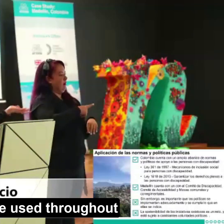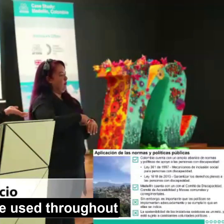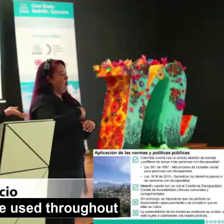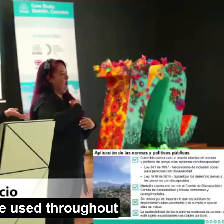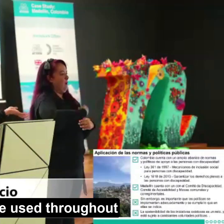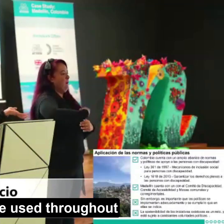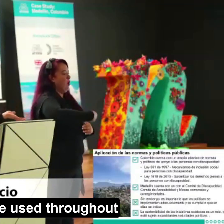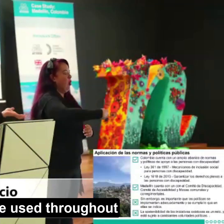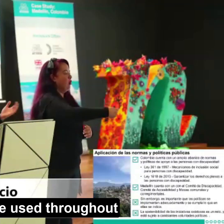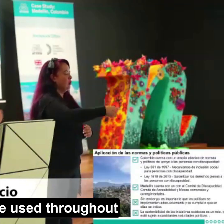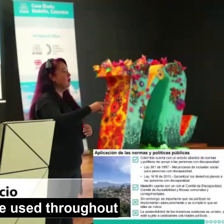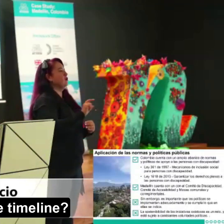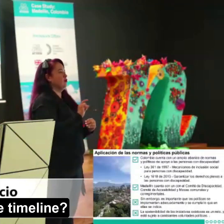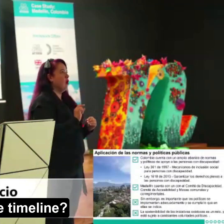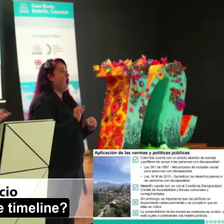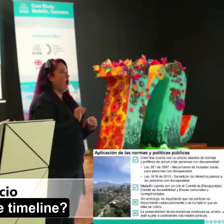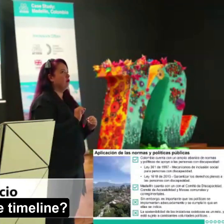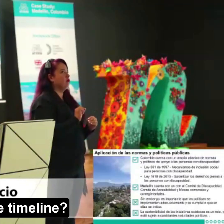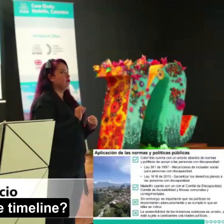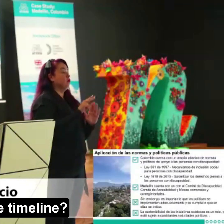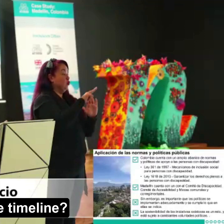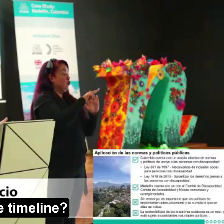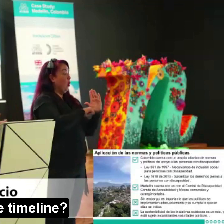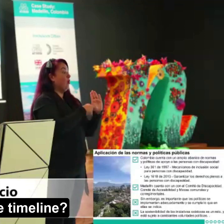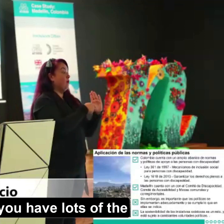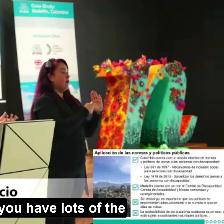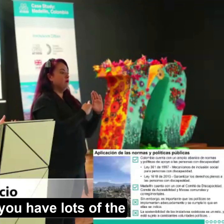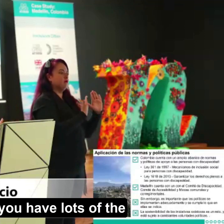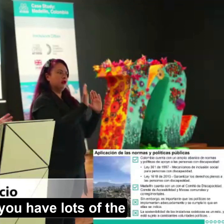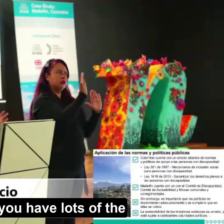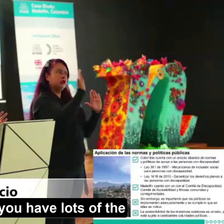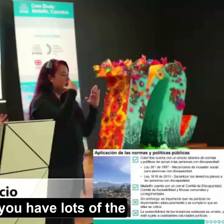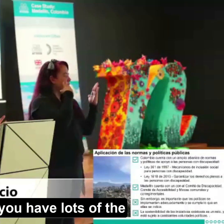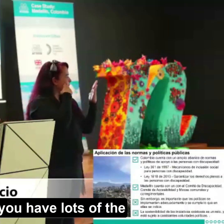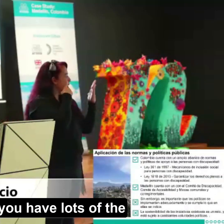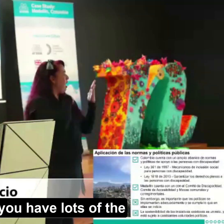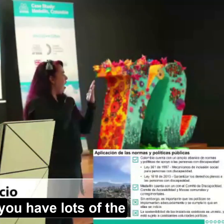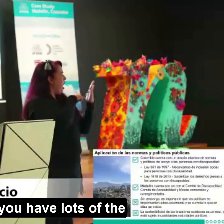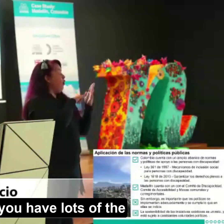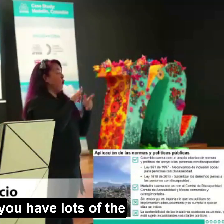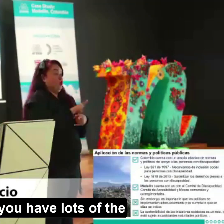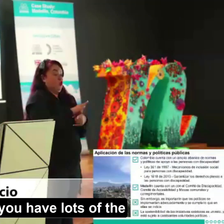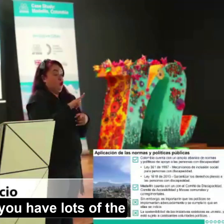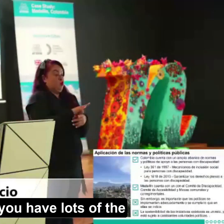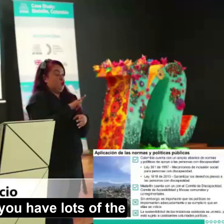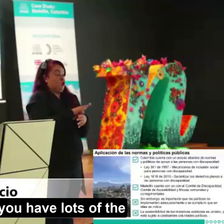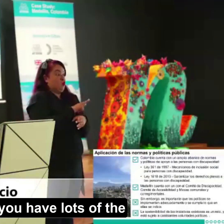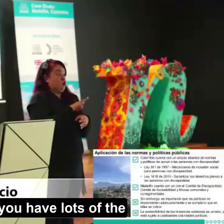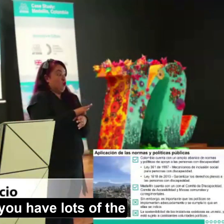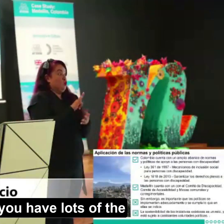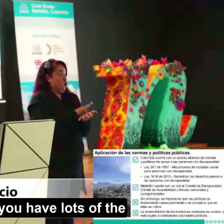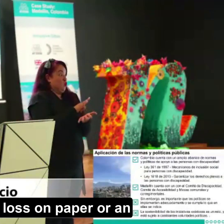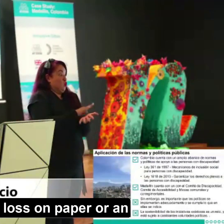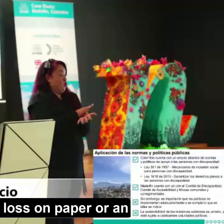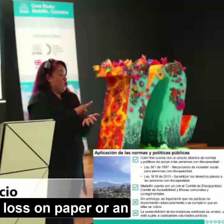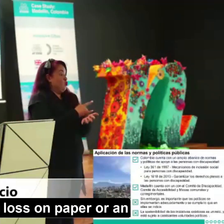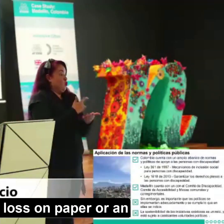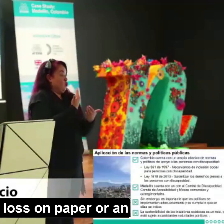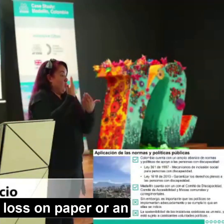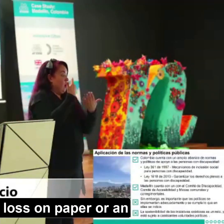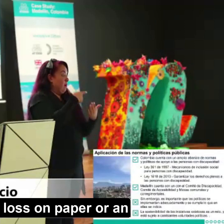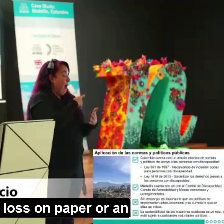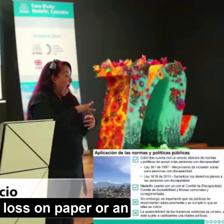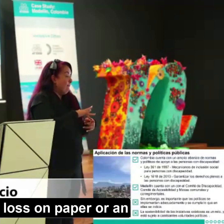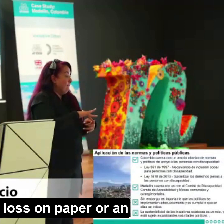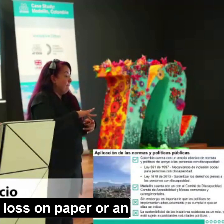their use throughout the timeline? Because if you have lots of standards